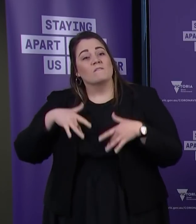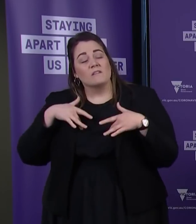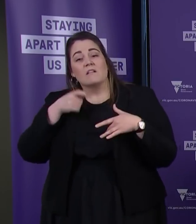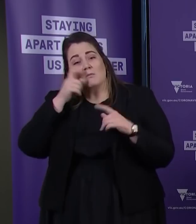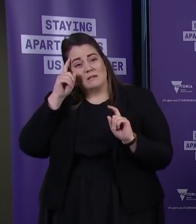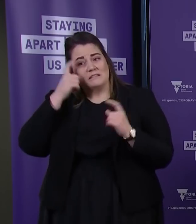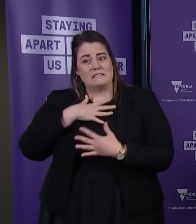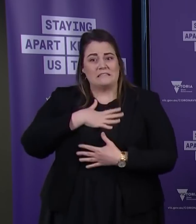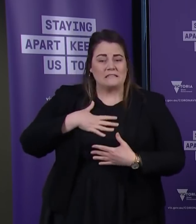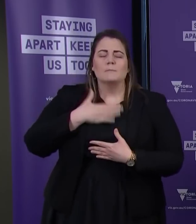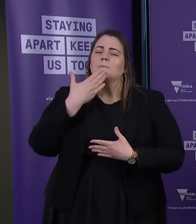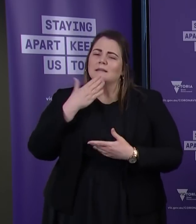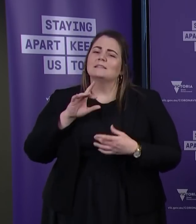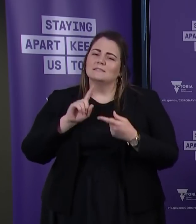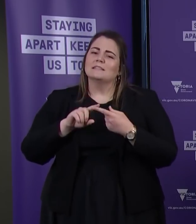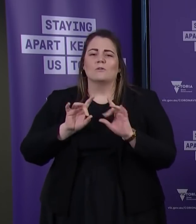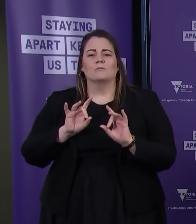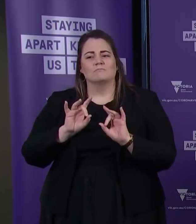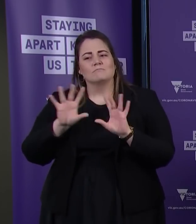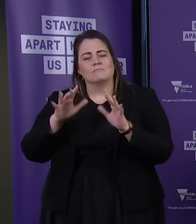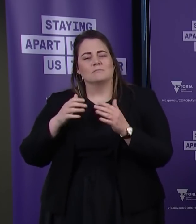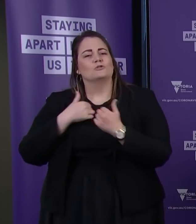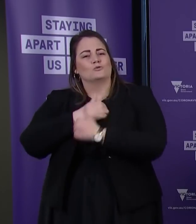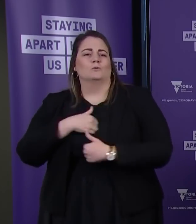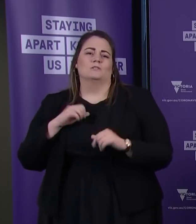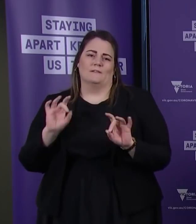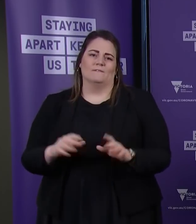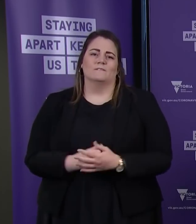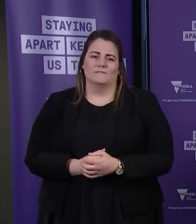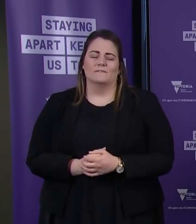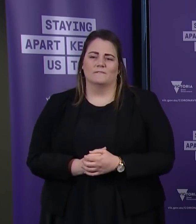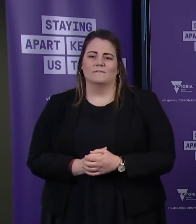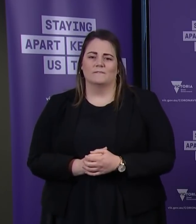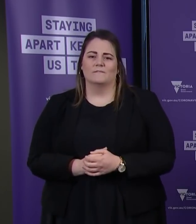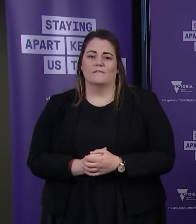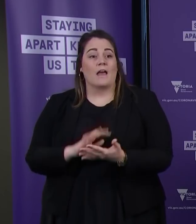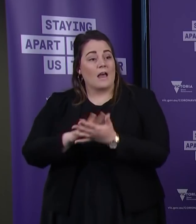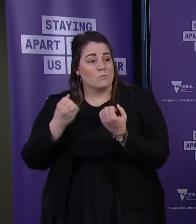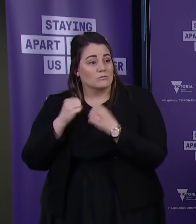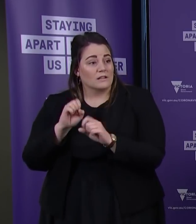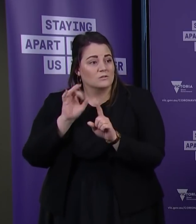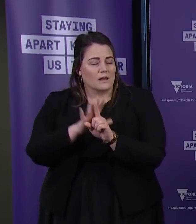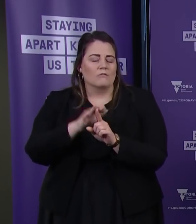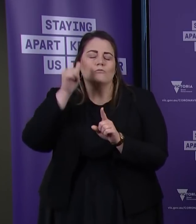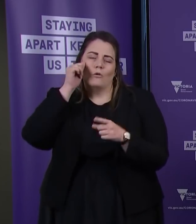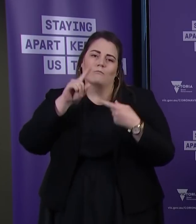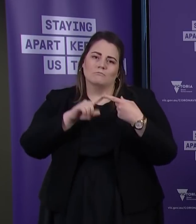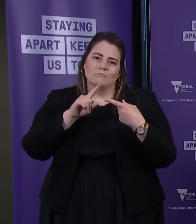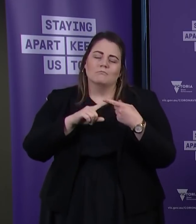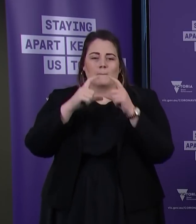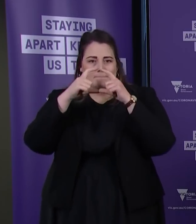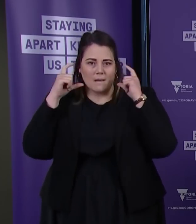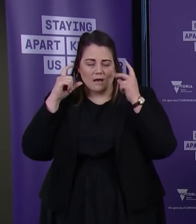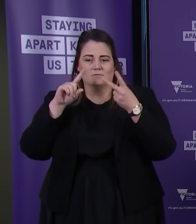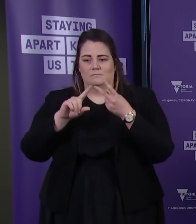But I'm confident going out. We know how to protect ourselves. It's doing the right thing. It's wearing a mask. It's keeping your